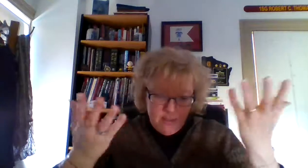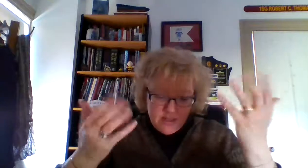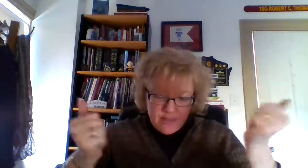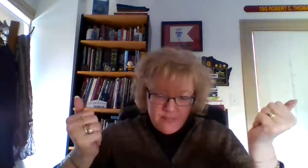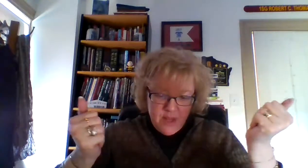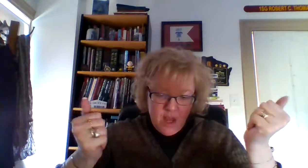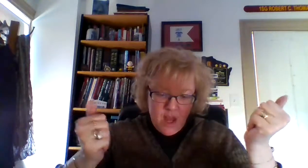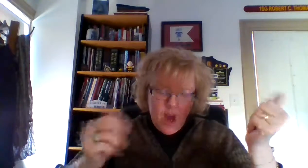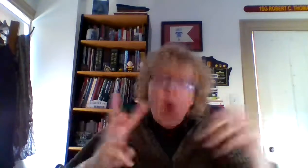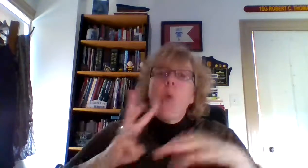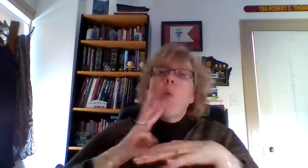pasta.